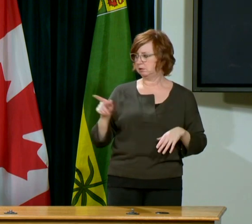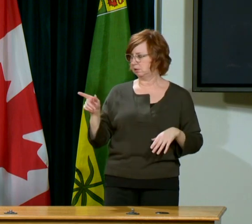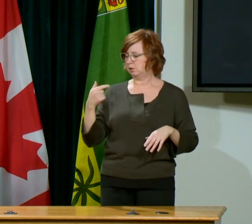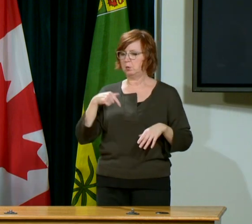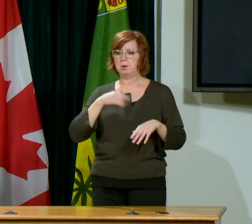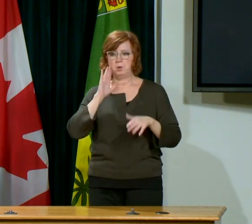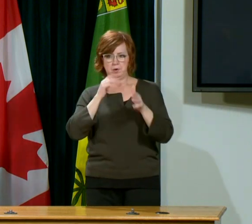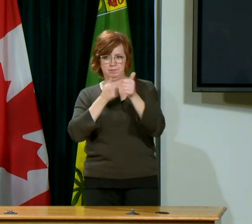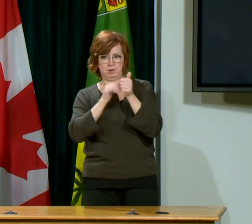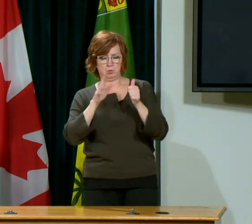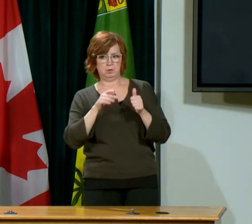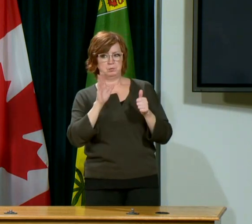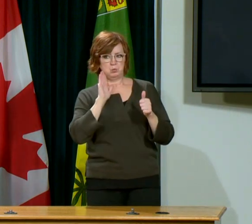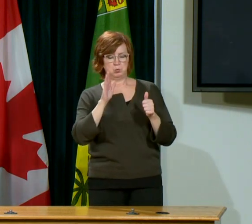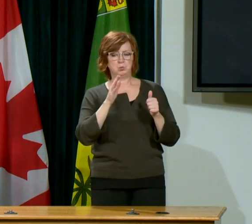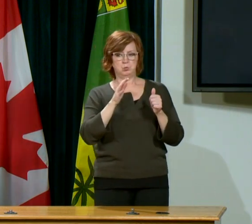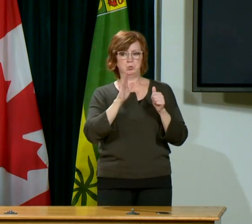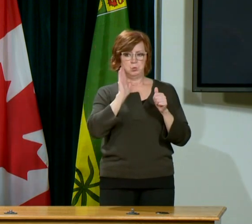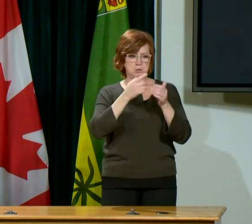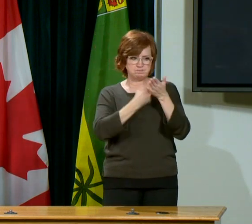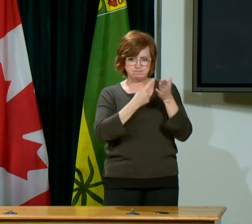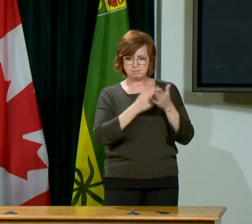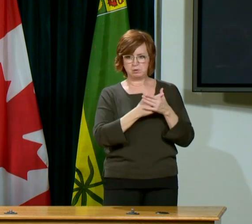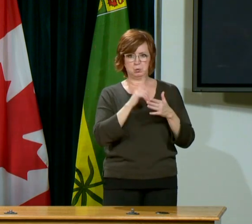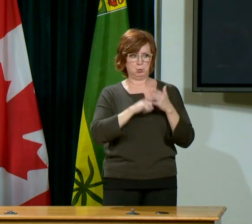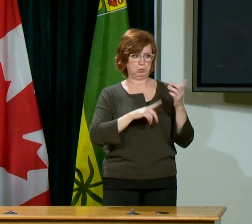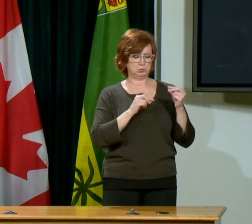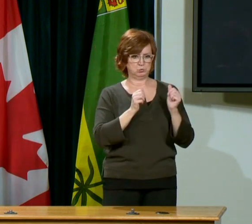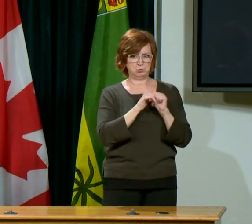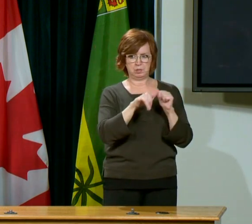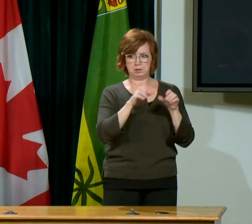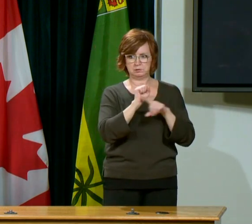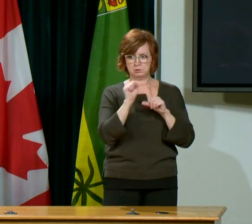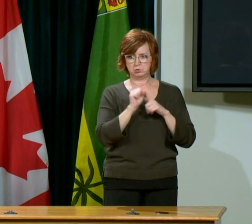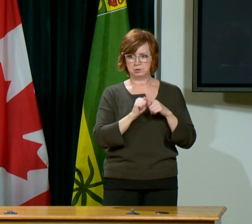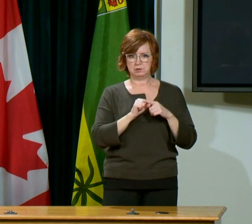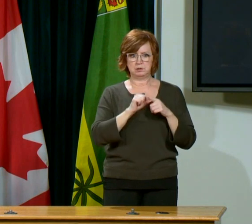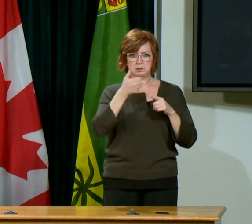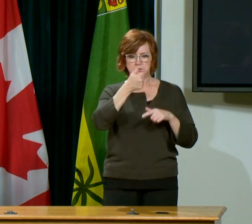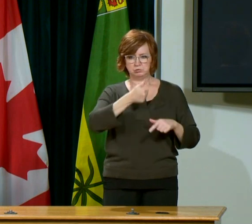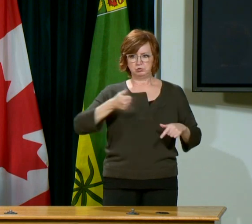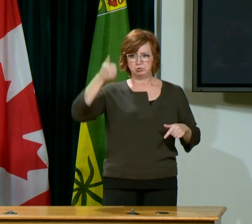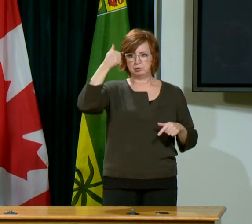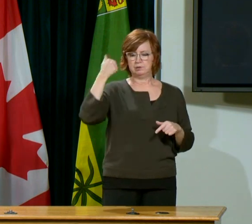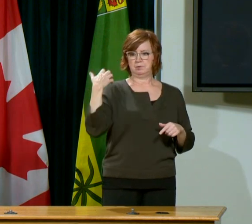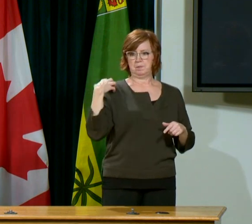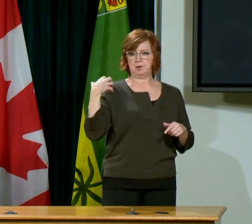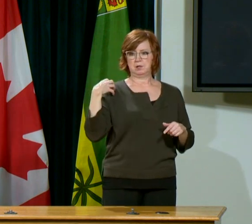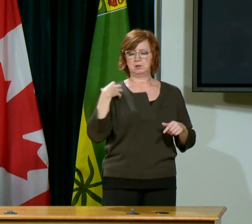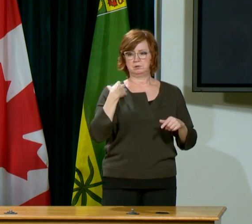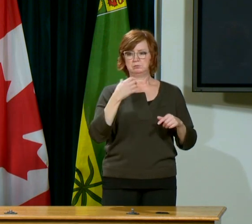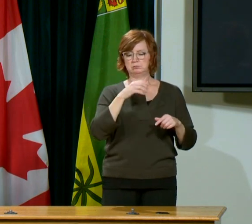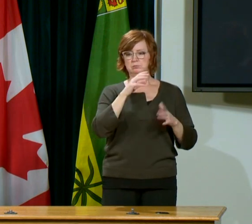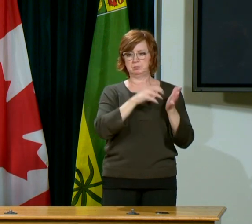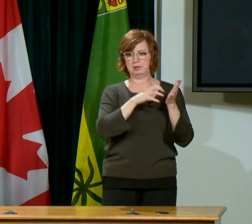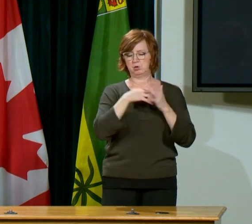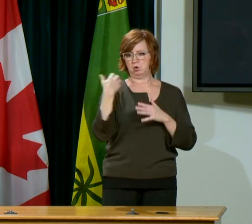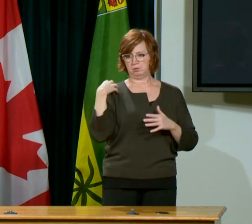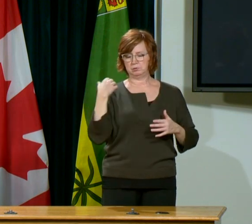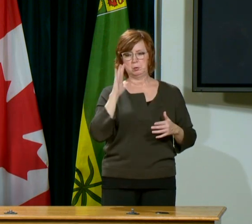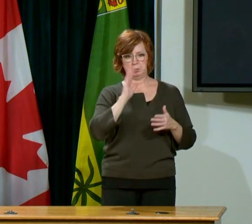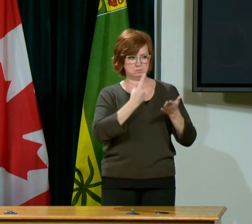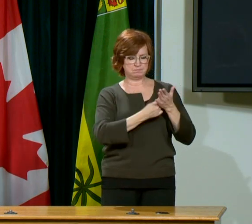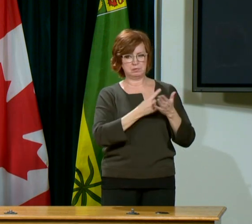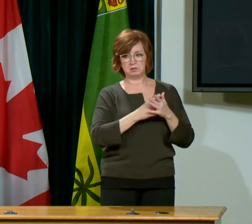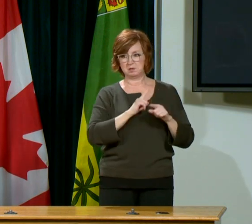be following up with the Chief Medical Health Officer around how to deal with situations like that. But in response to your question, specifically with respect